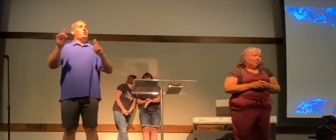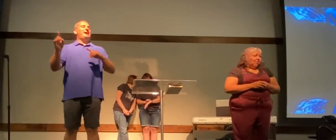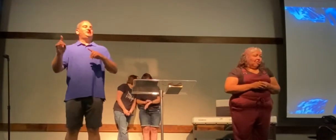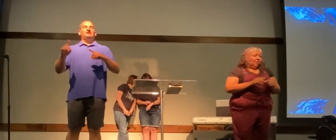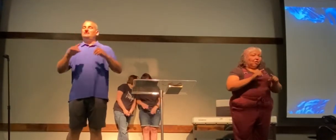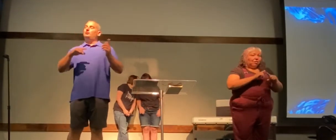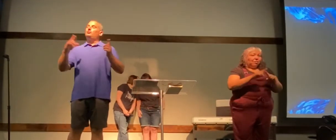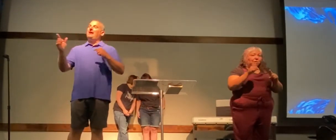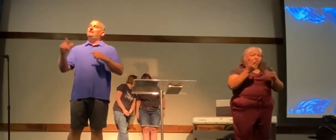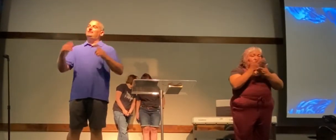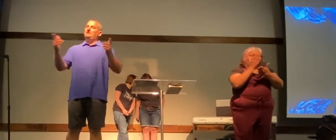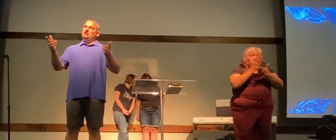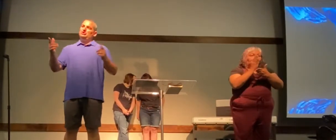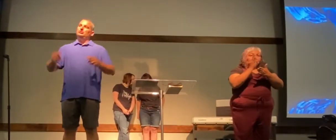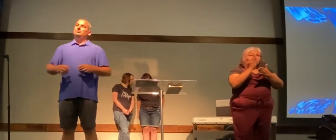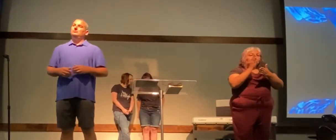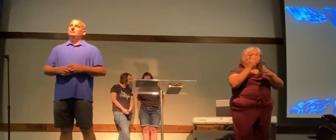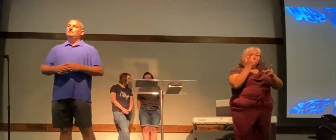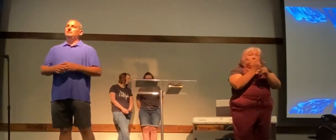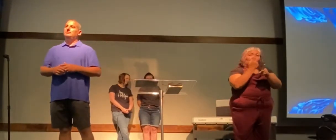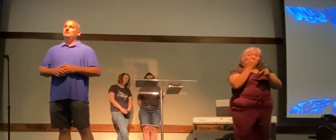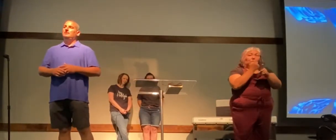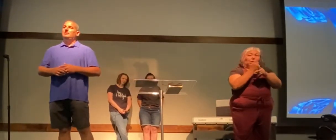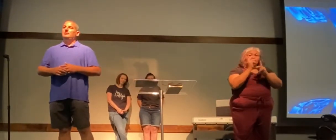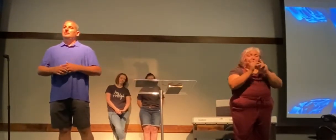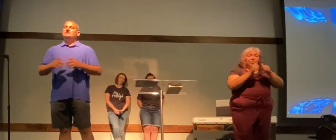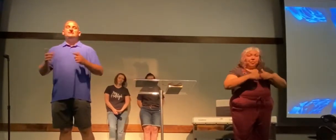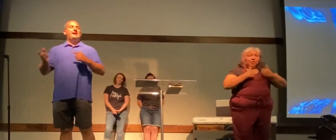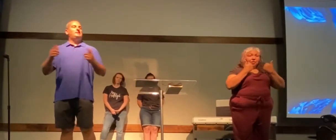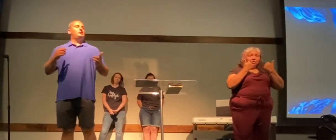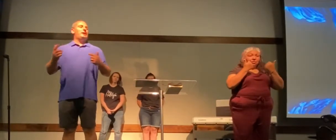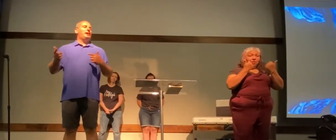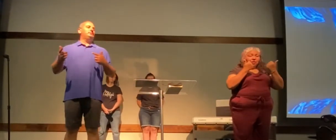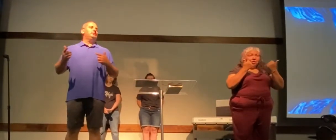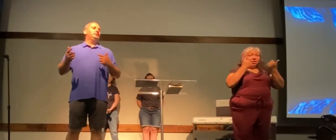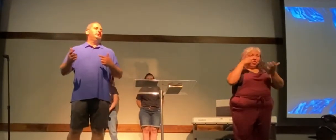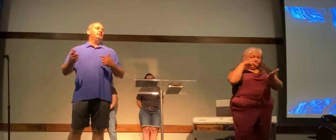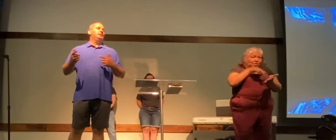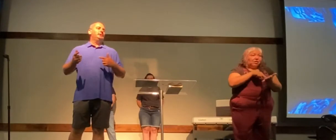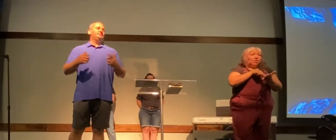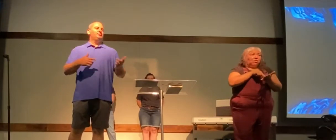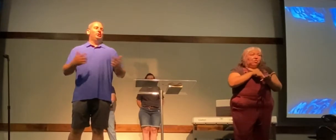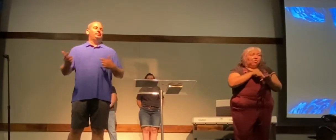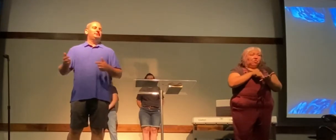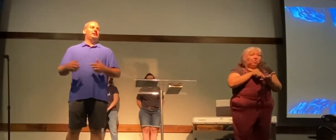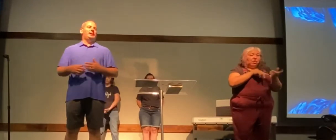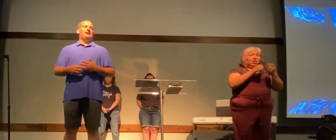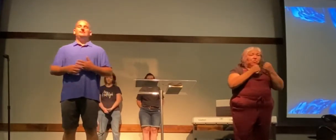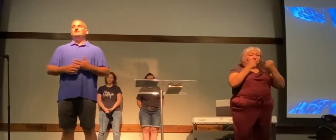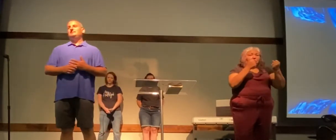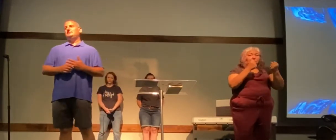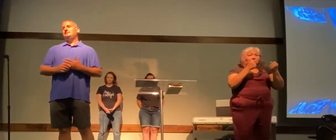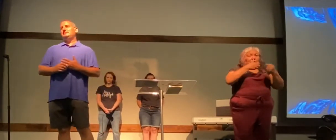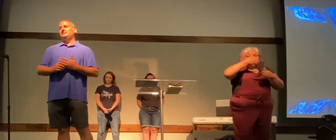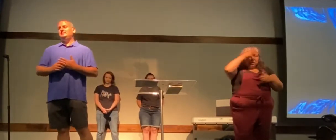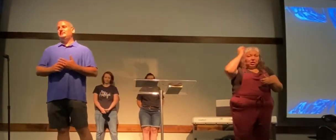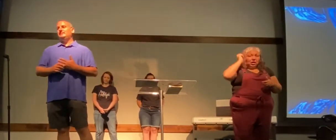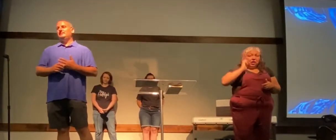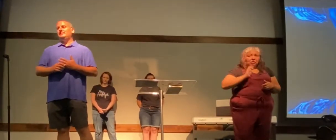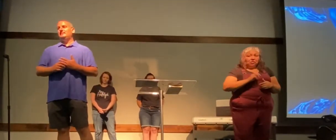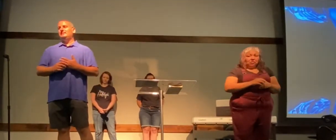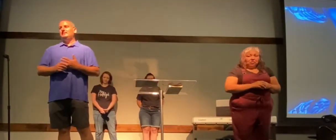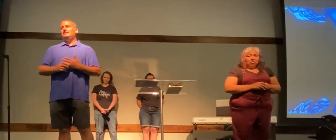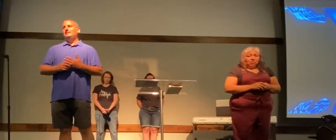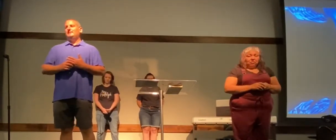But the righteous, the right living you, stand their ground as bold as lions.